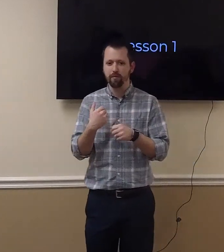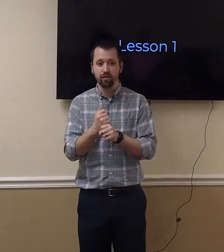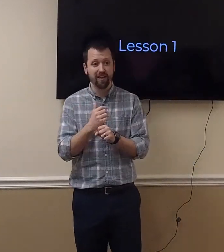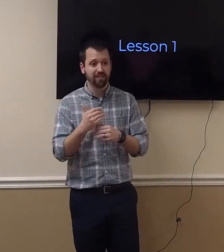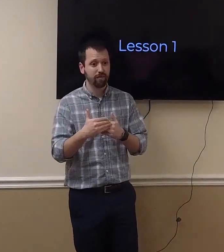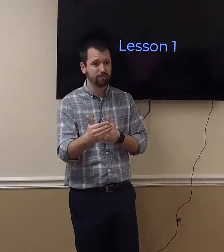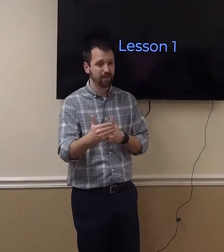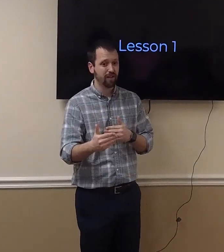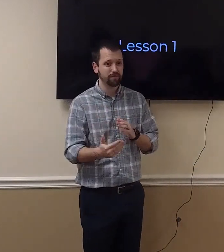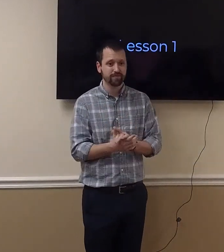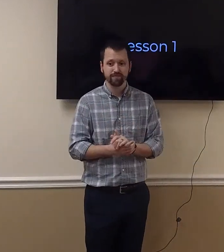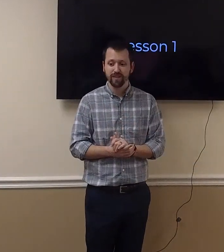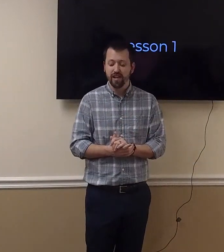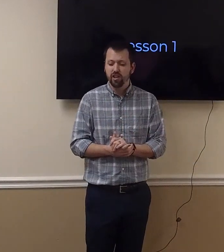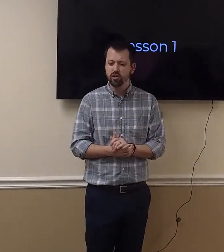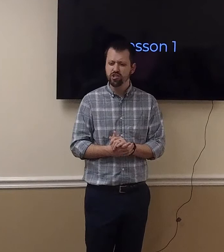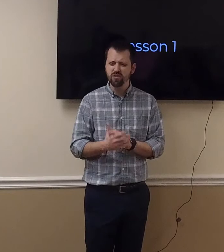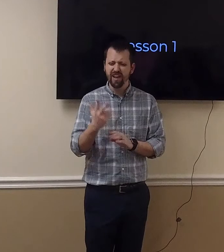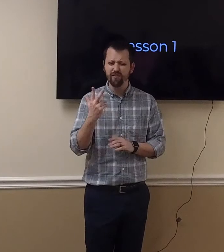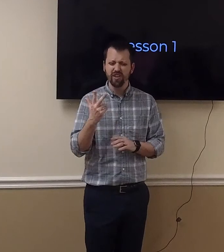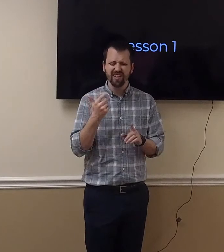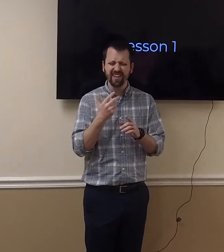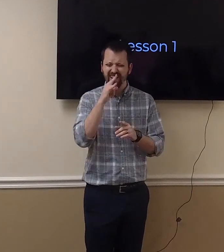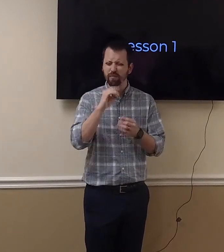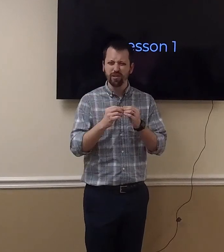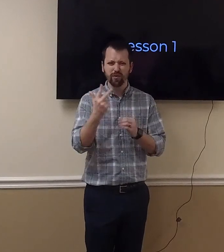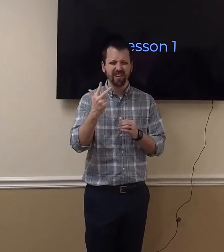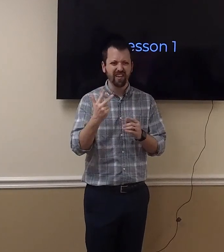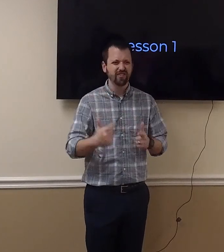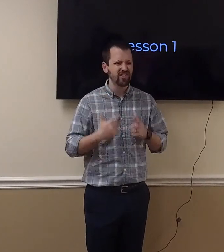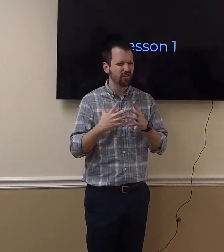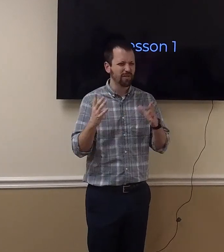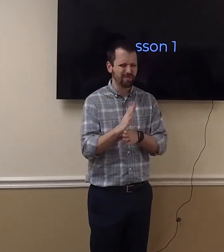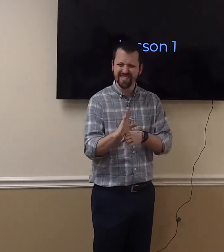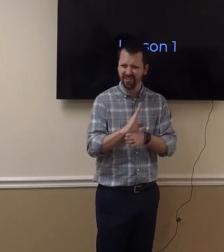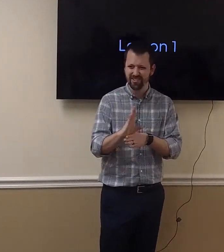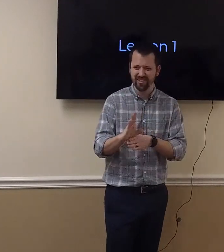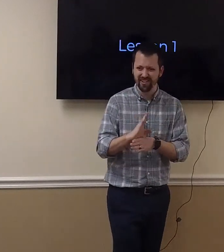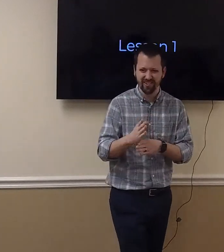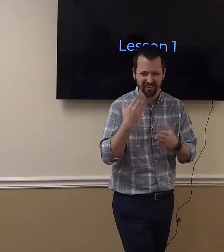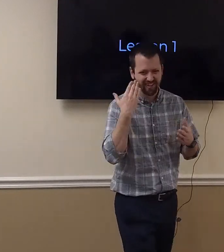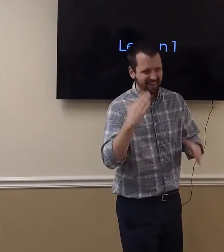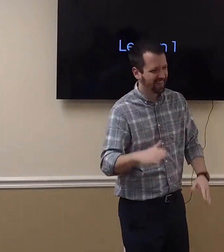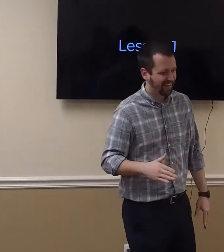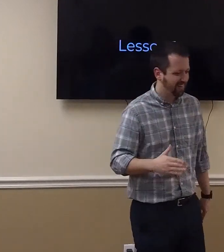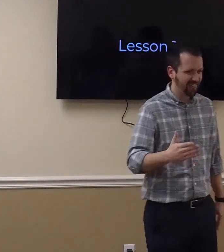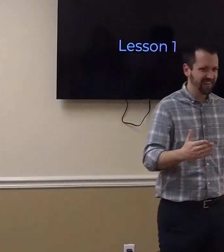make the rest of them. It's just when you get to kid number 3, life just gets so much busier, so I don't know. Wait till the